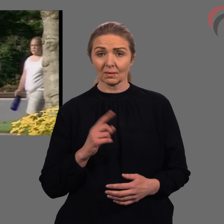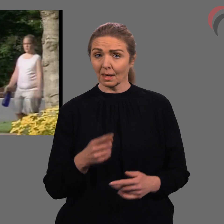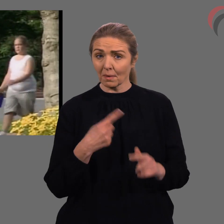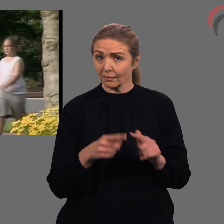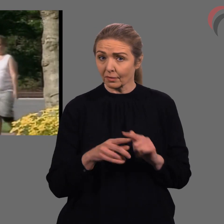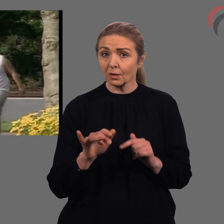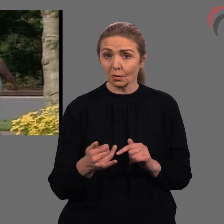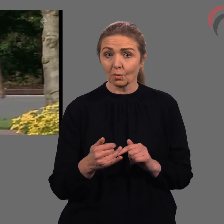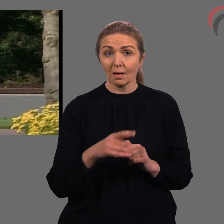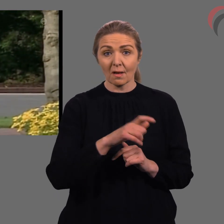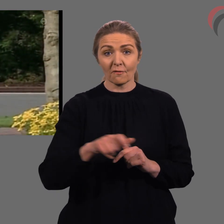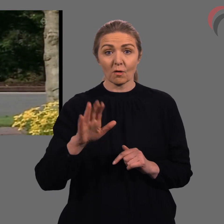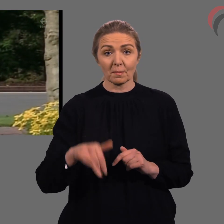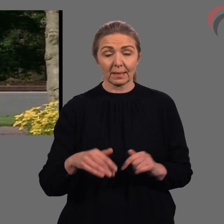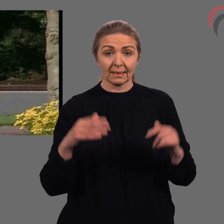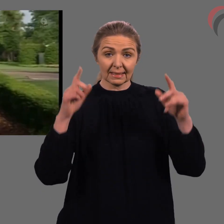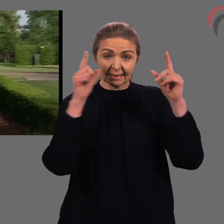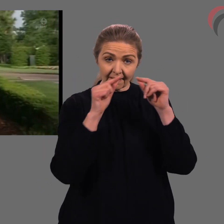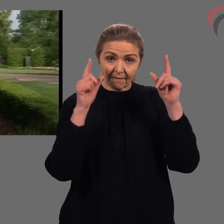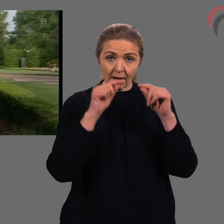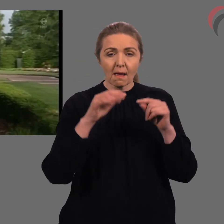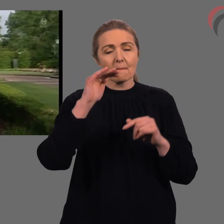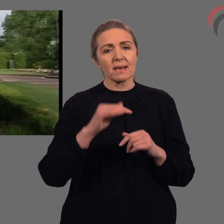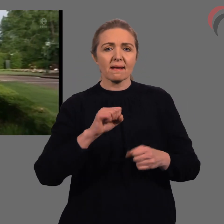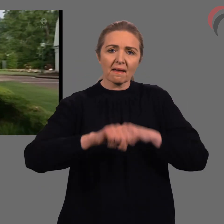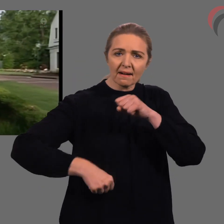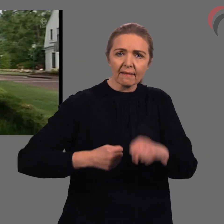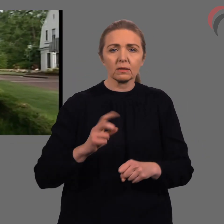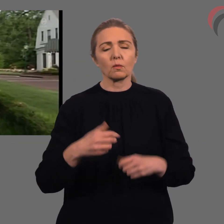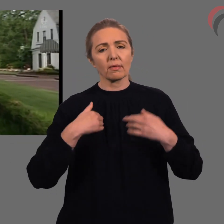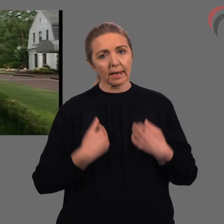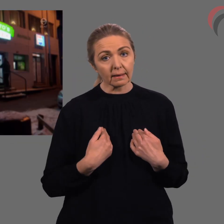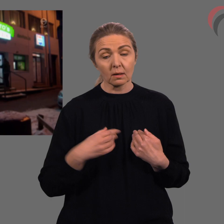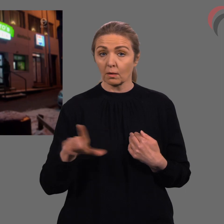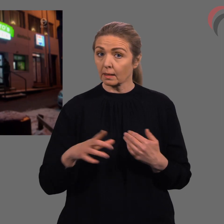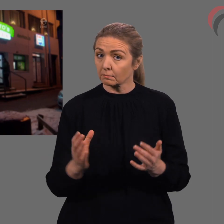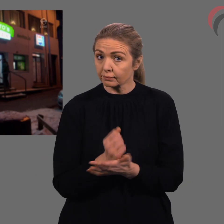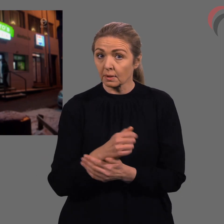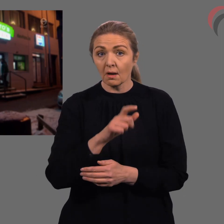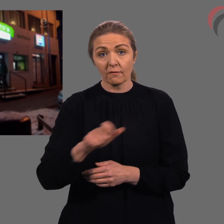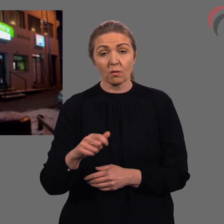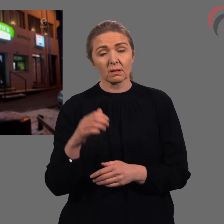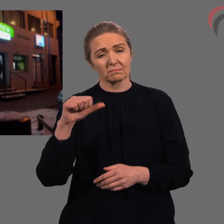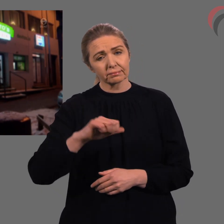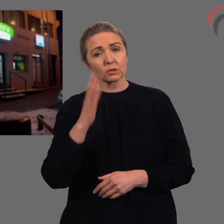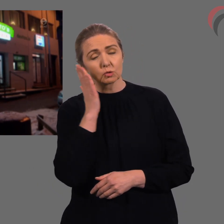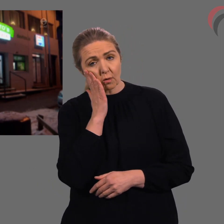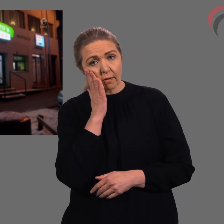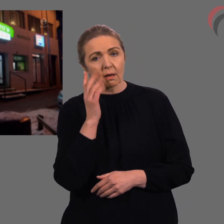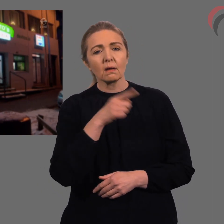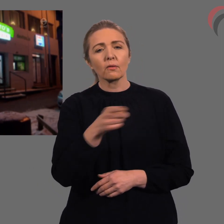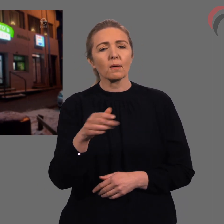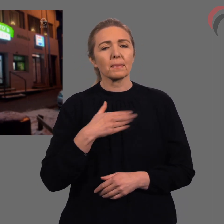Þetta gerist því fólk sem haldið syfju hreyfir sig minna vegna þreytu. Það einnig sýnt sig að fólk sem sefur illa